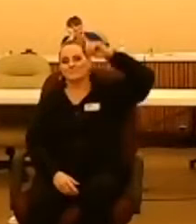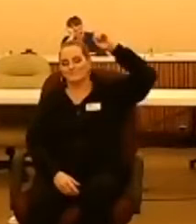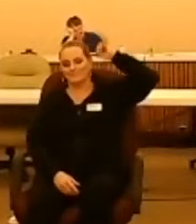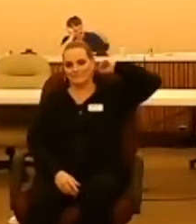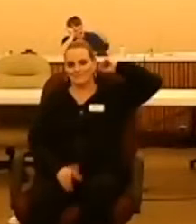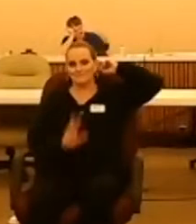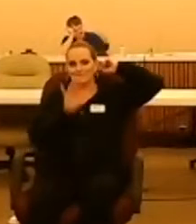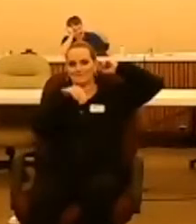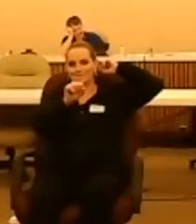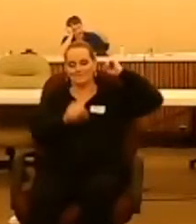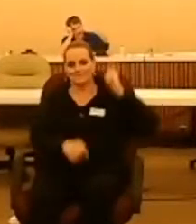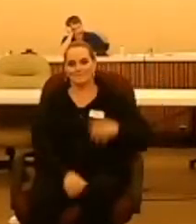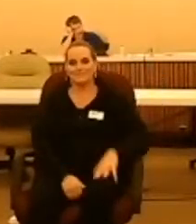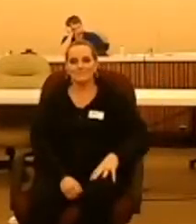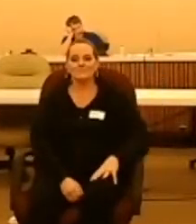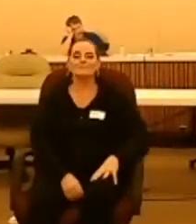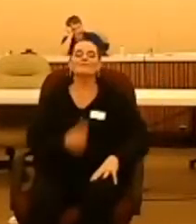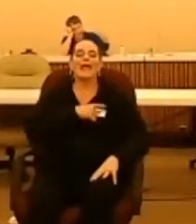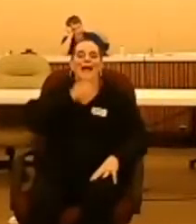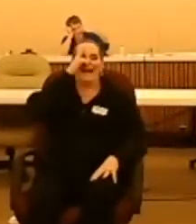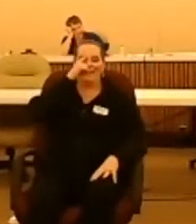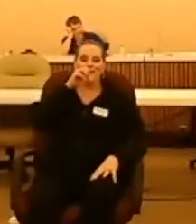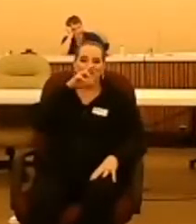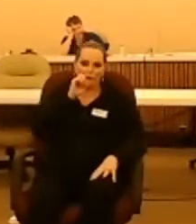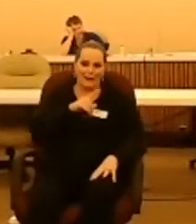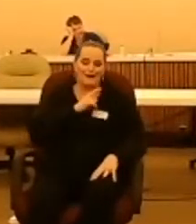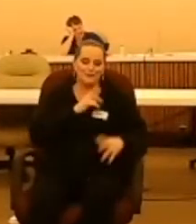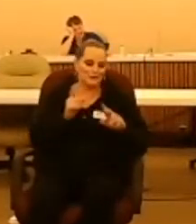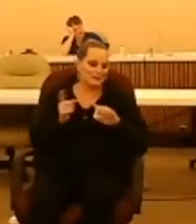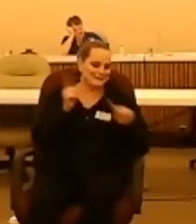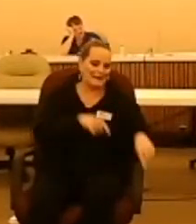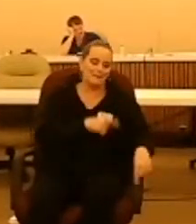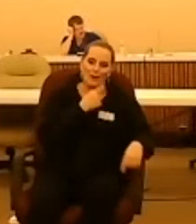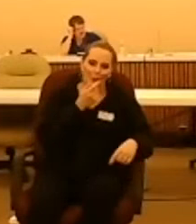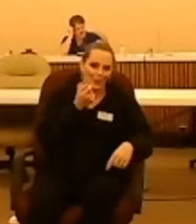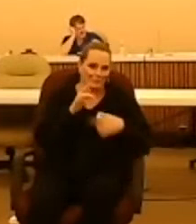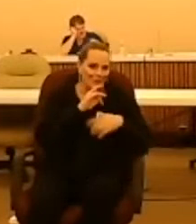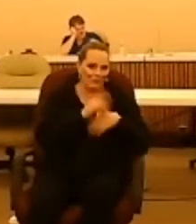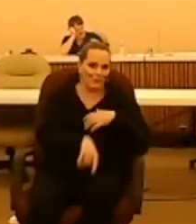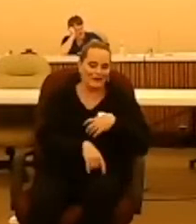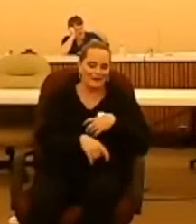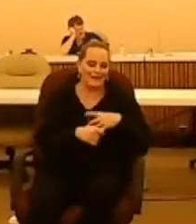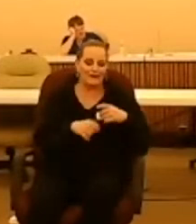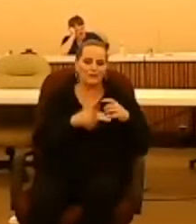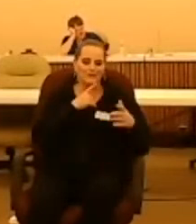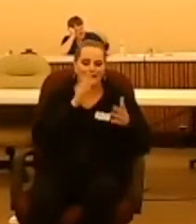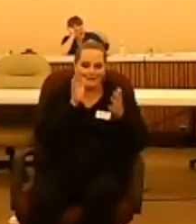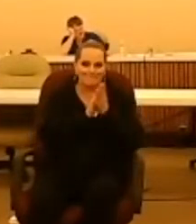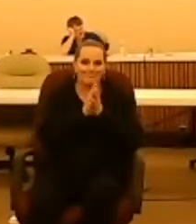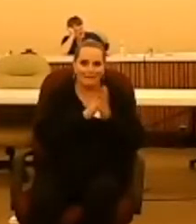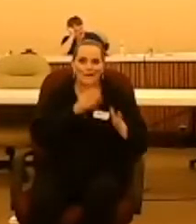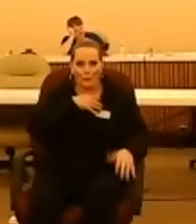Supervisor Schultz. Aye. I think Rob just came in a little early. He was jumping the gun and anxious to get out of here.